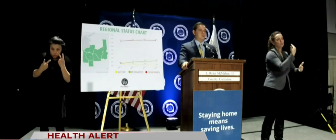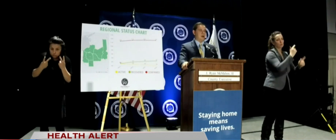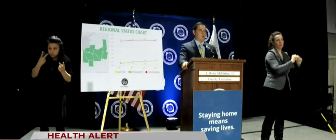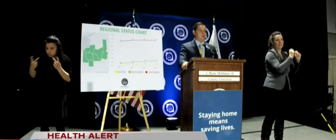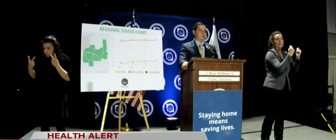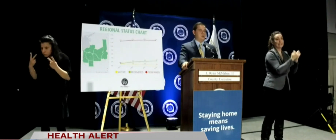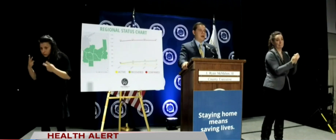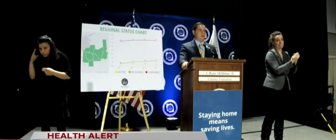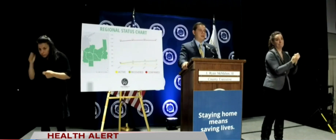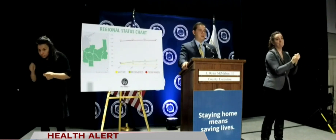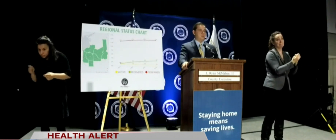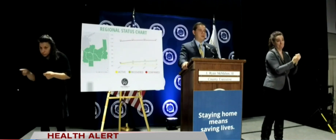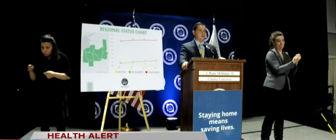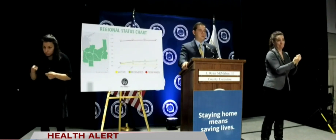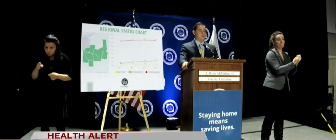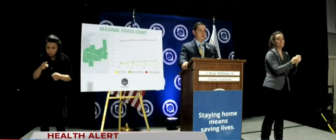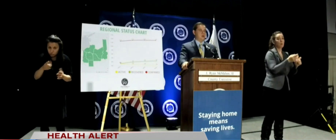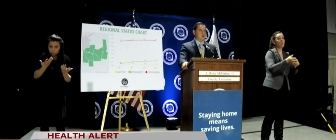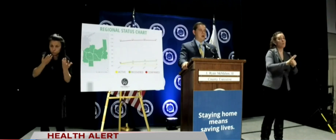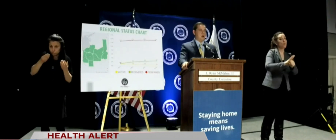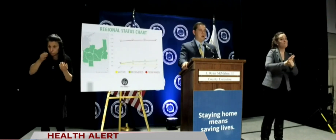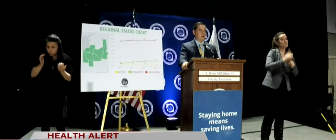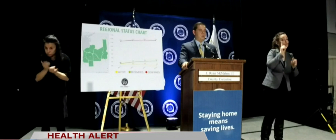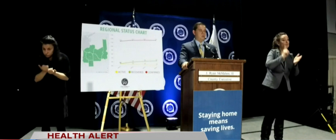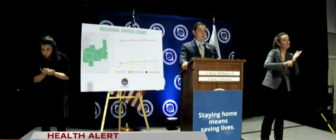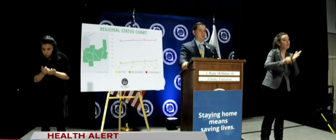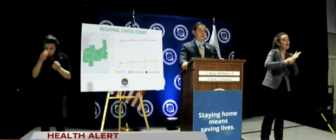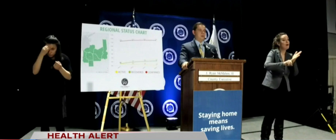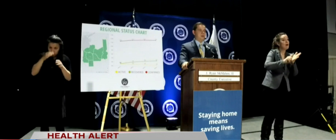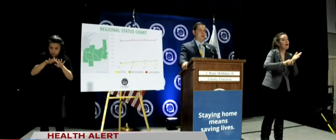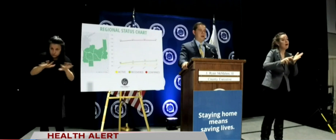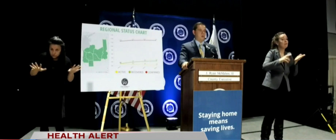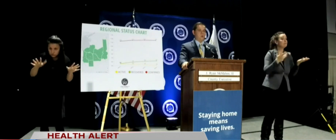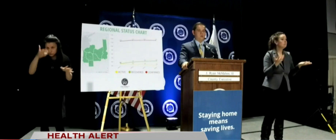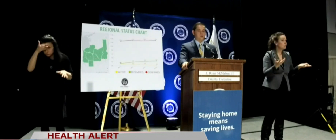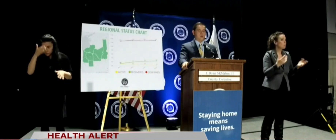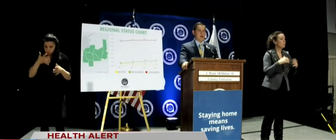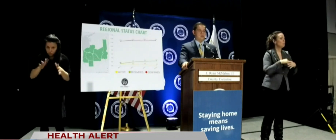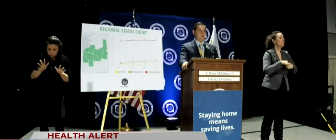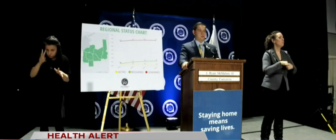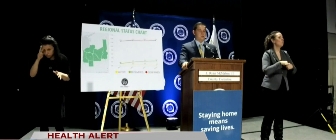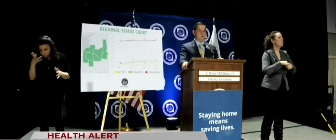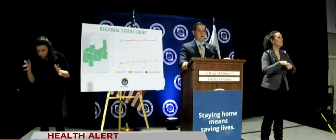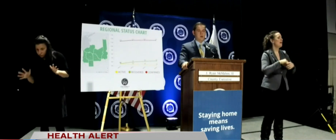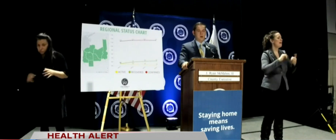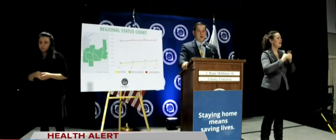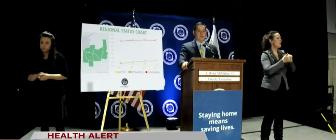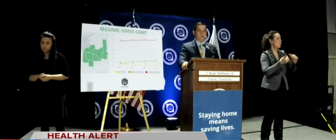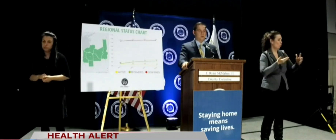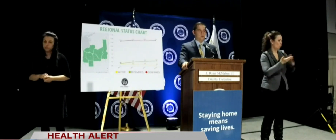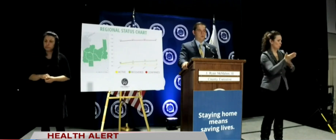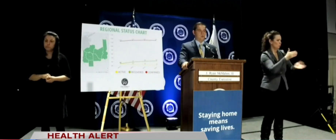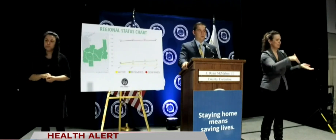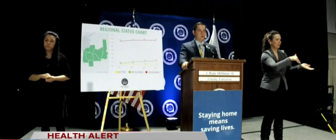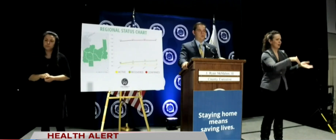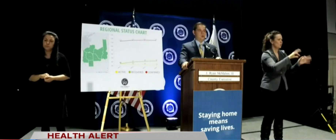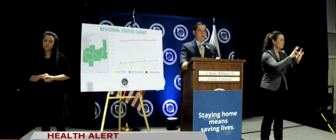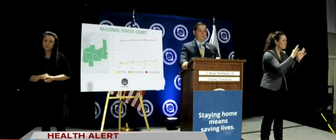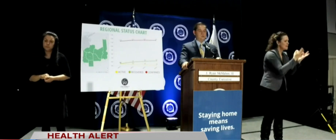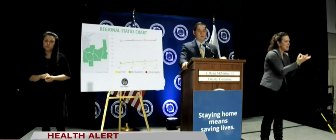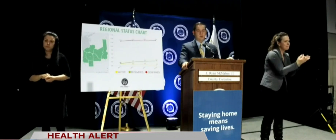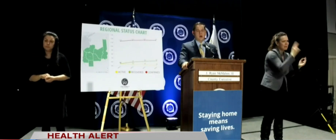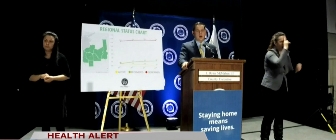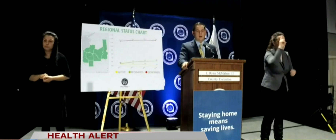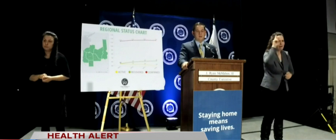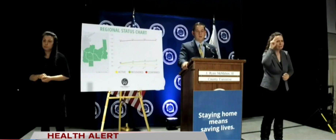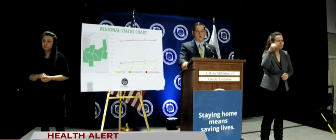this virus on a daily basis through primary care networks, through hospitals, through nursing